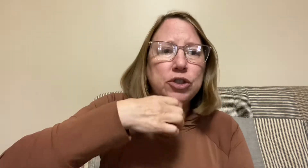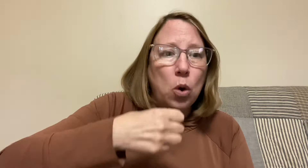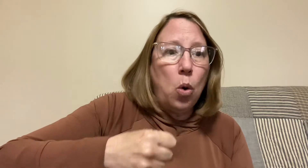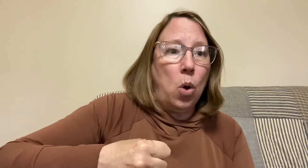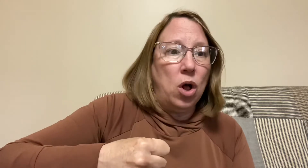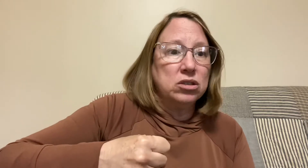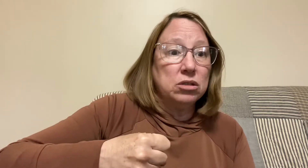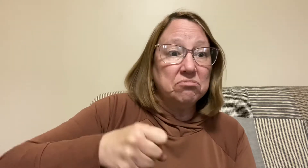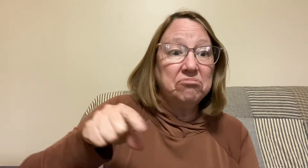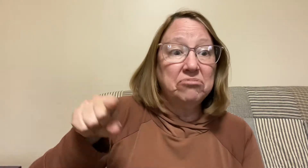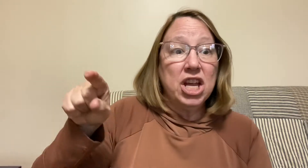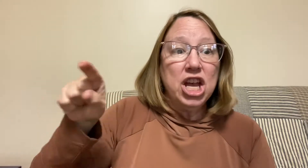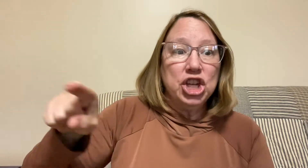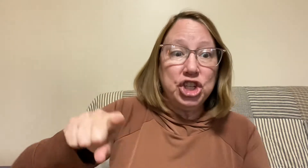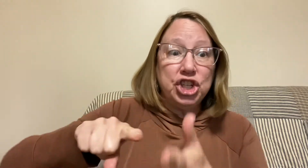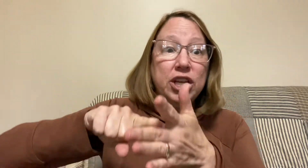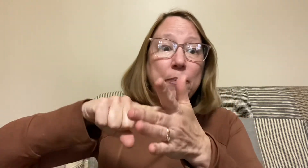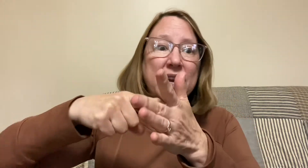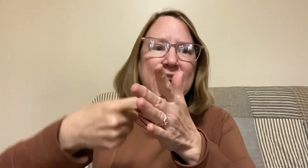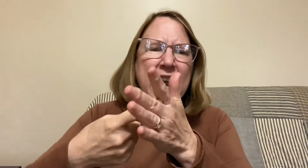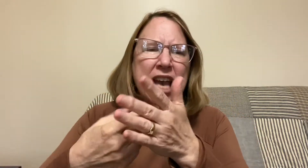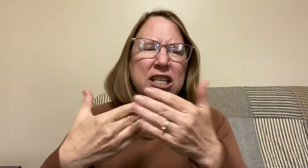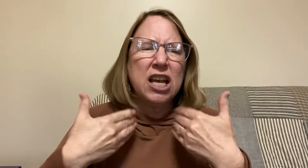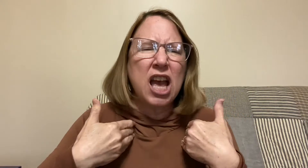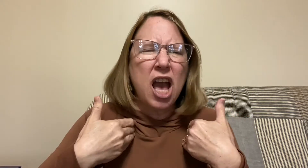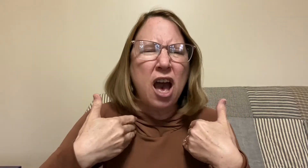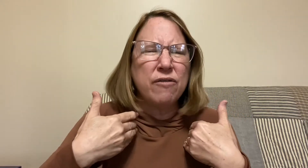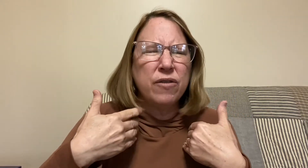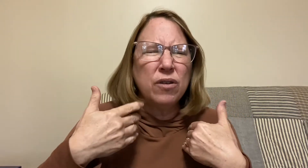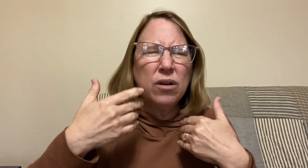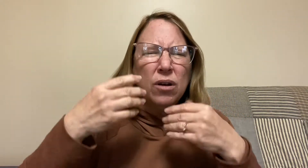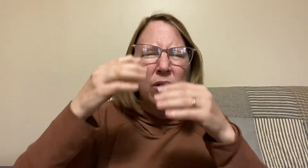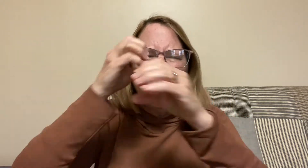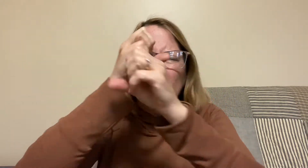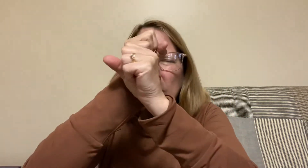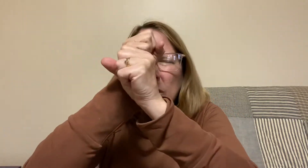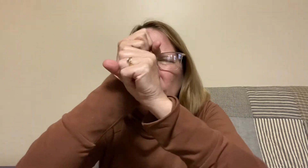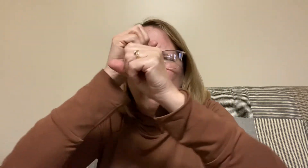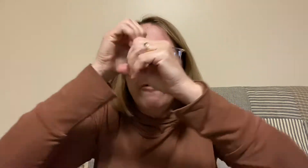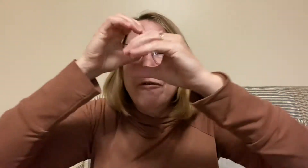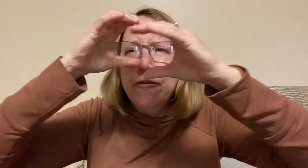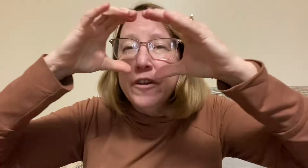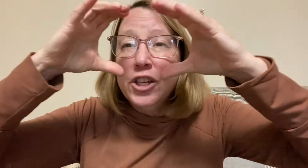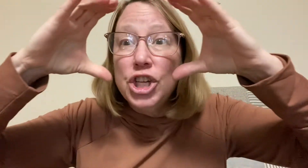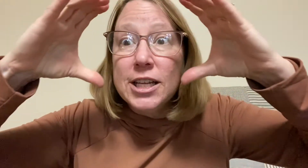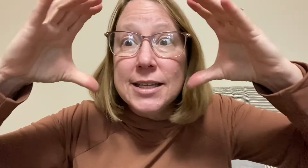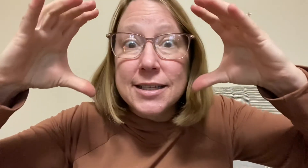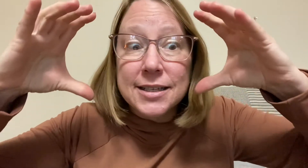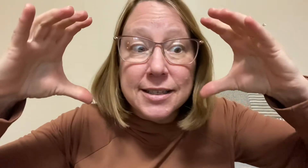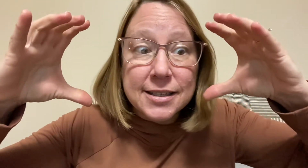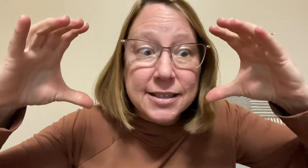The mighty French army was not able to defeat the English.